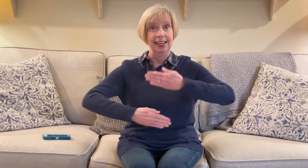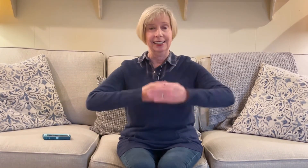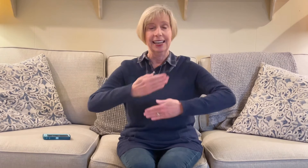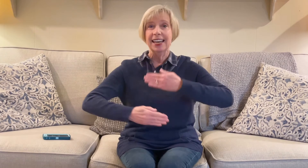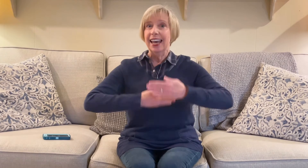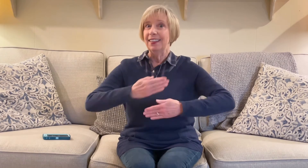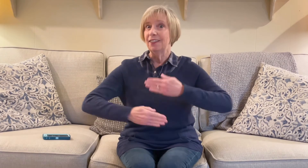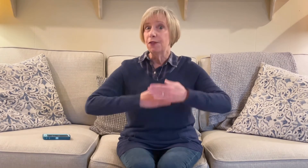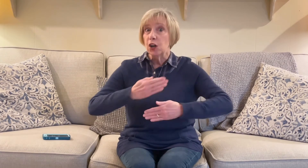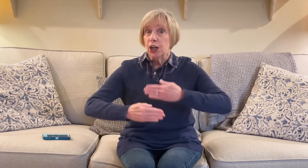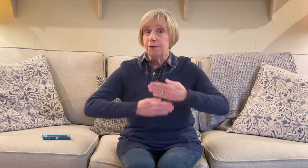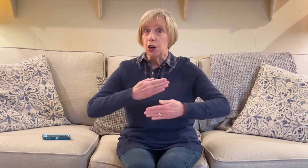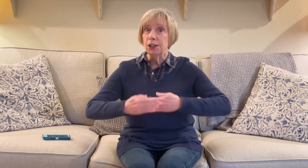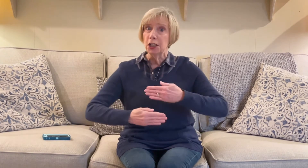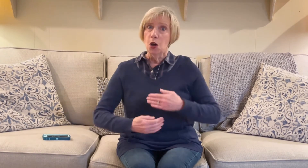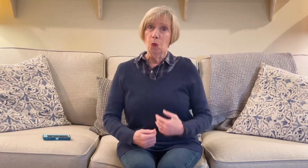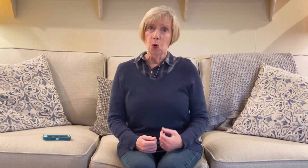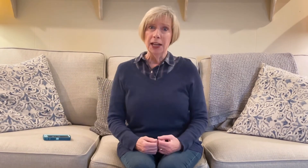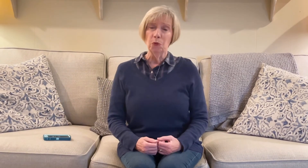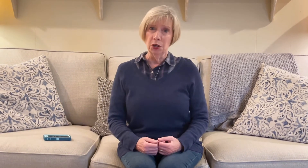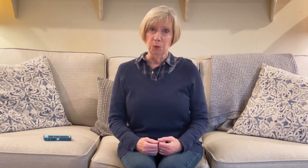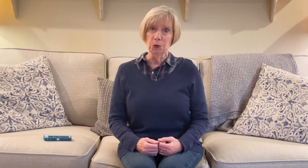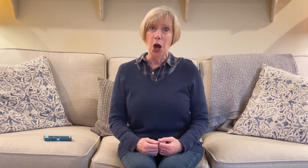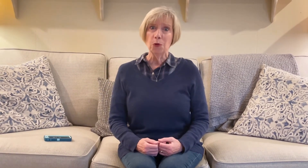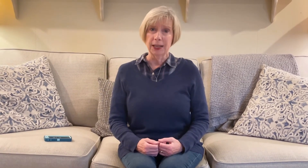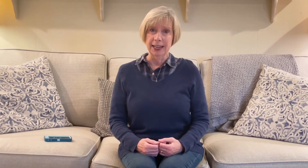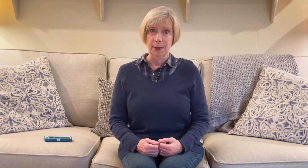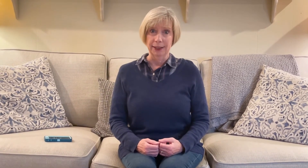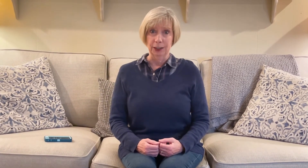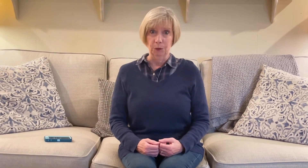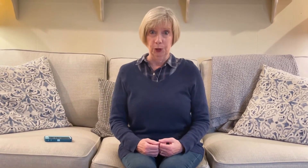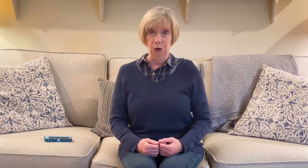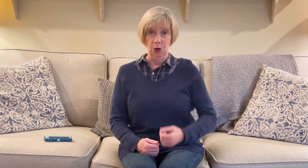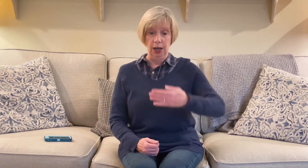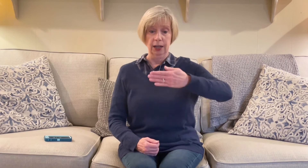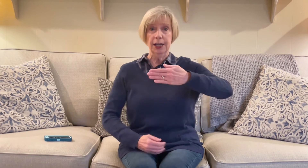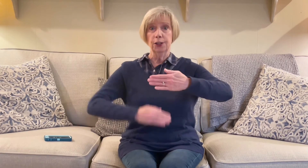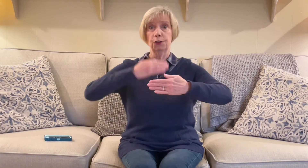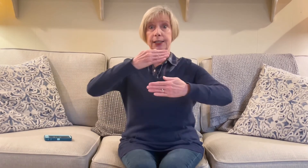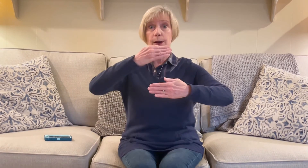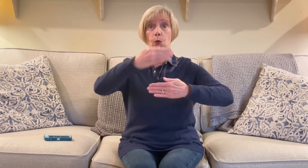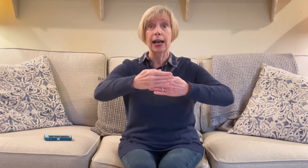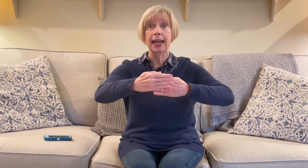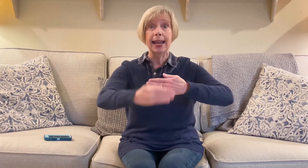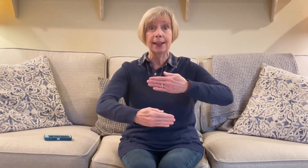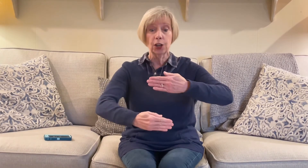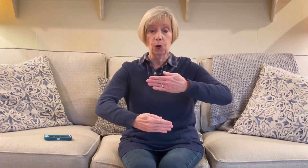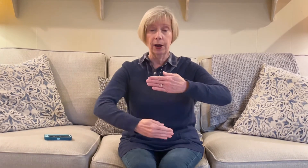this. And then in the third verse, one wheel broke in my little blue truck. You just let one hand go around